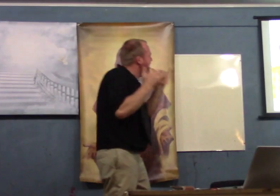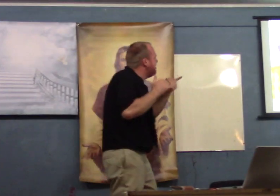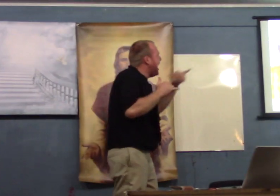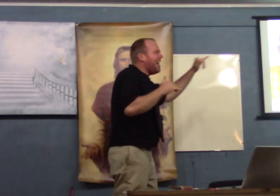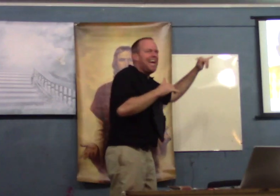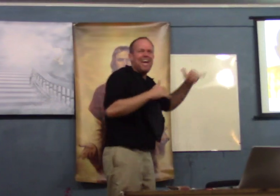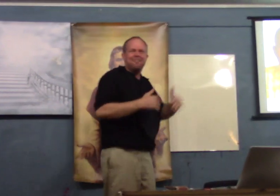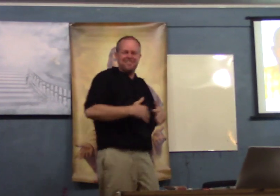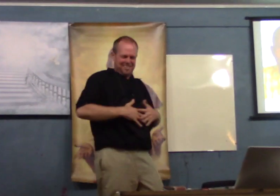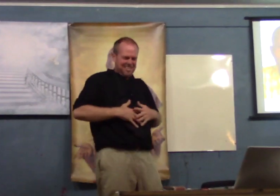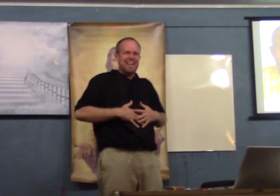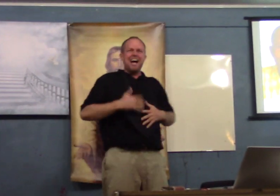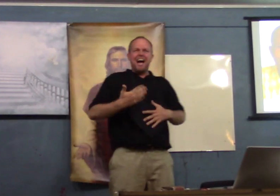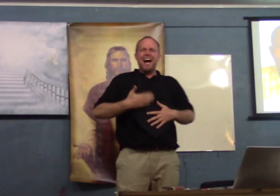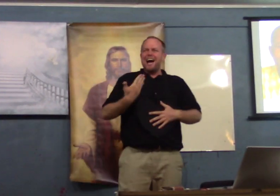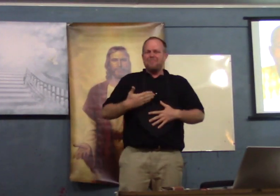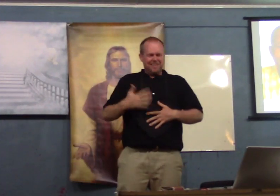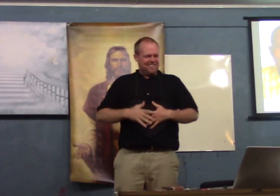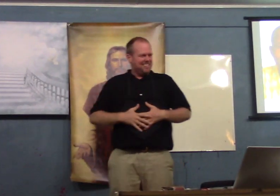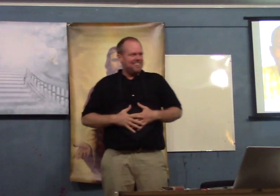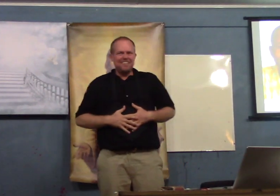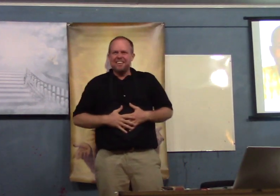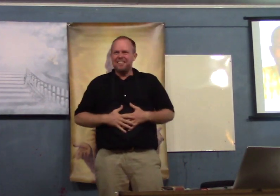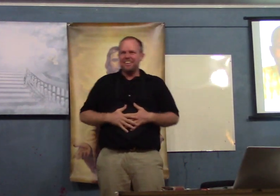I've got some new hair, just like that Christian young man.